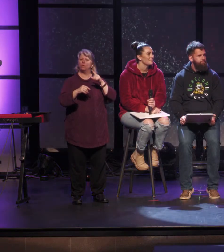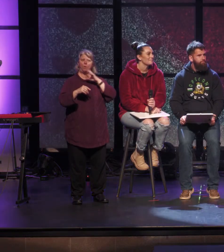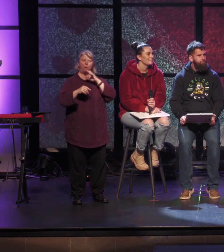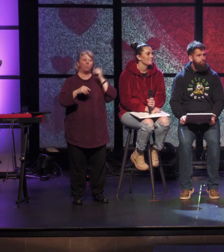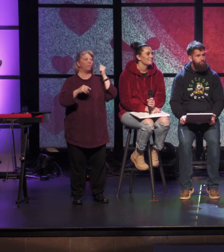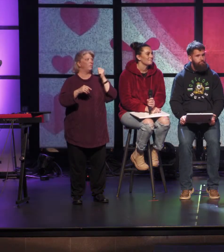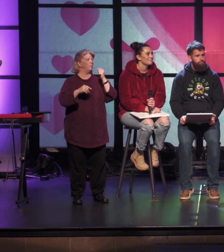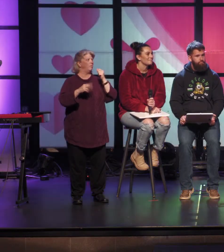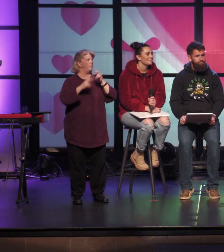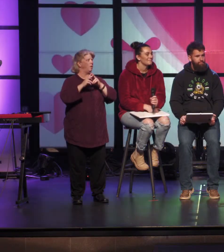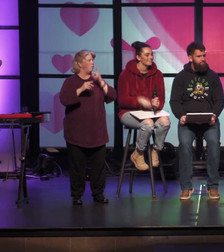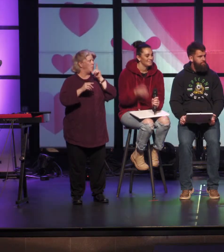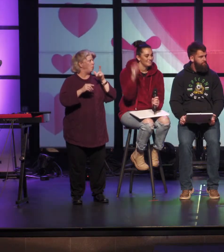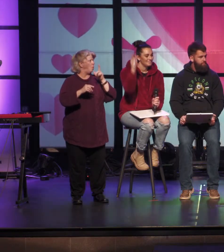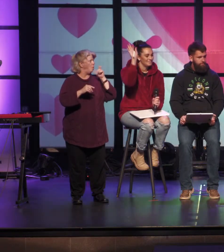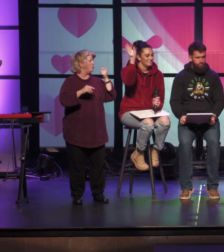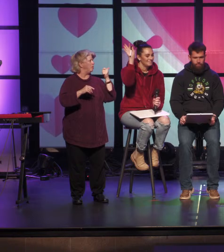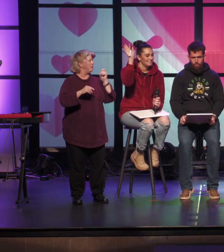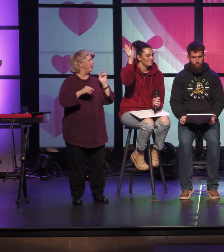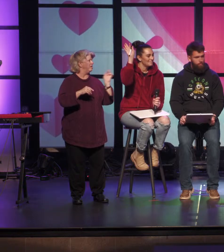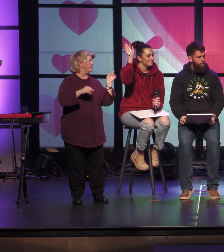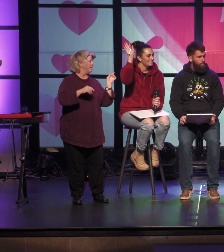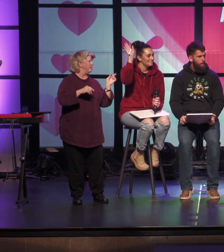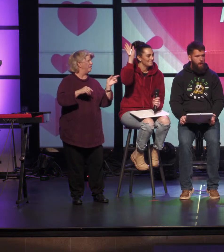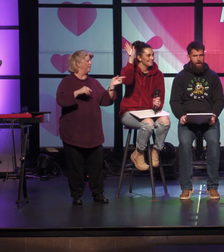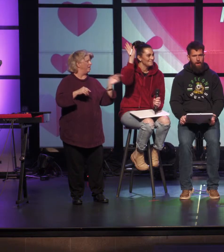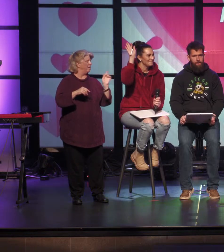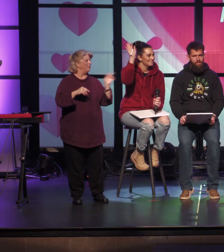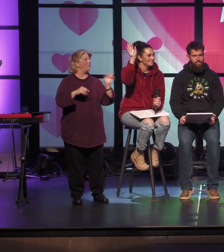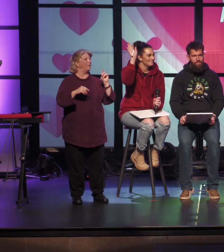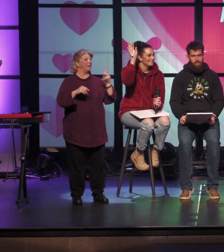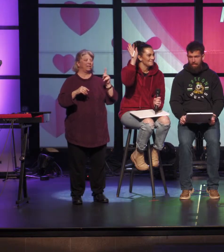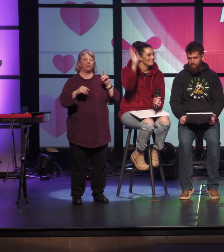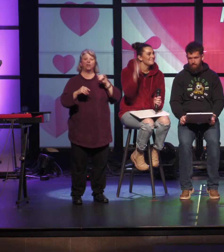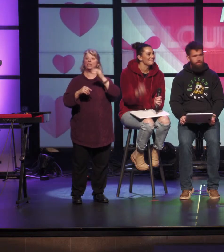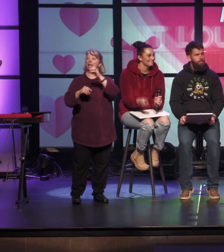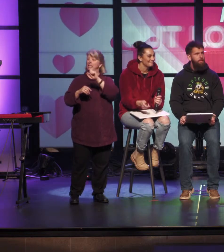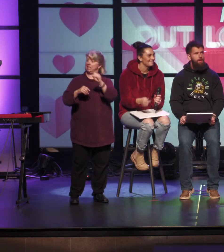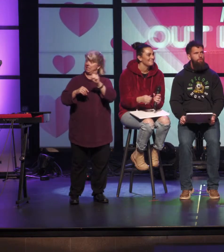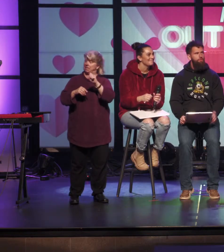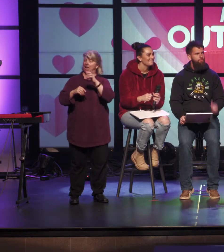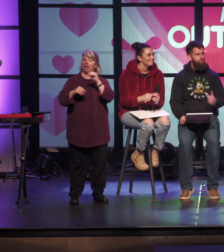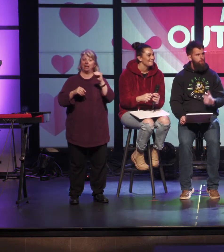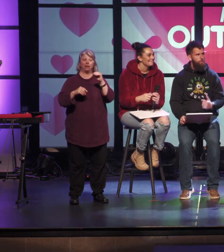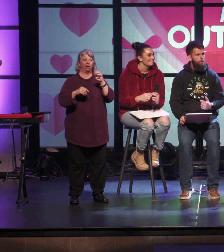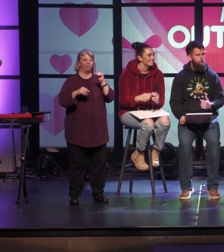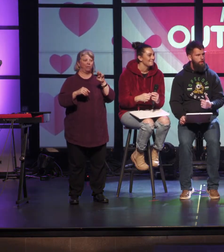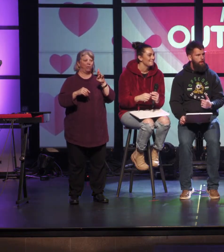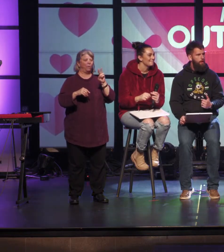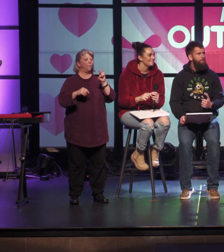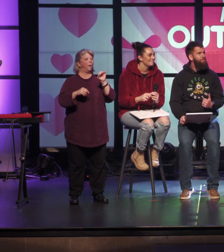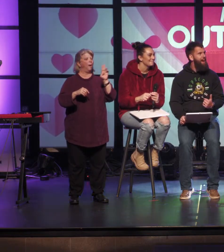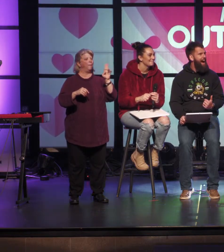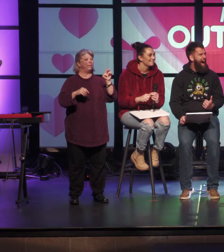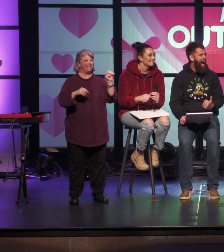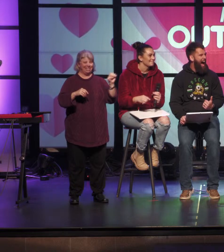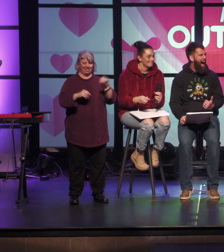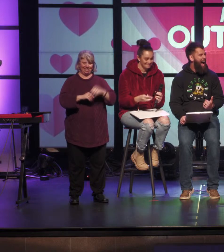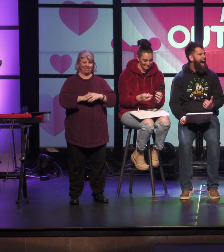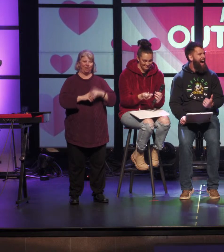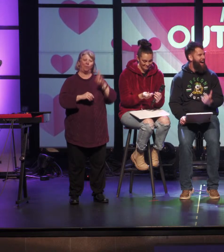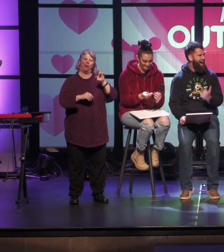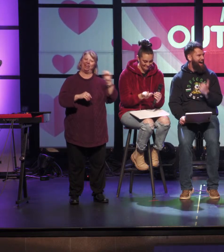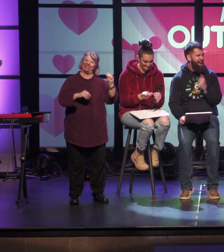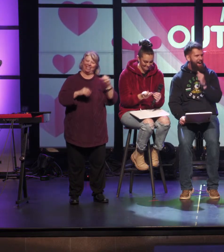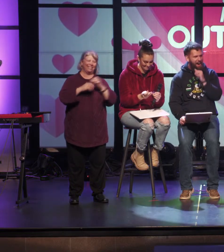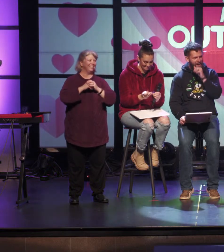older partner. Who's the older? Raise your hand up nice and high. Okay, so Jess and Mr. Waubing.